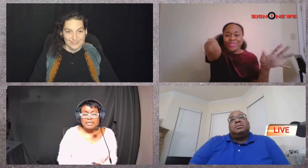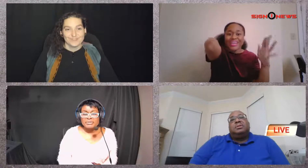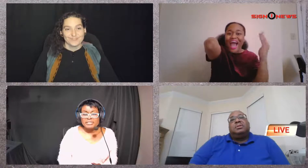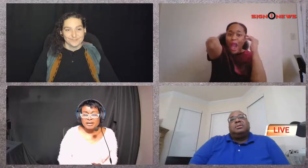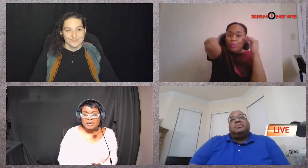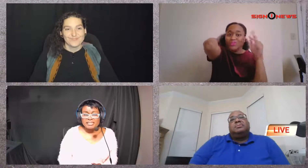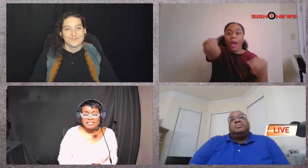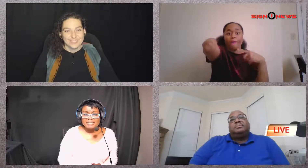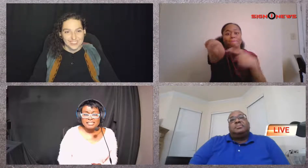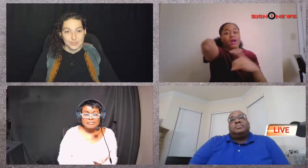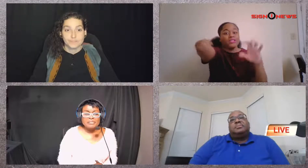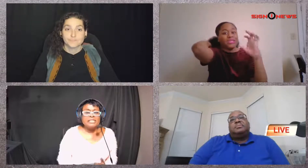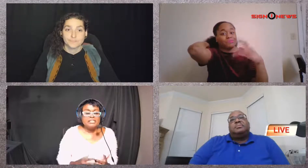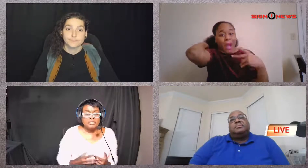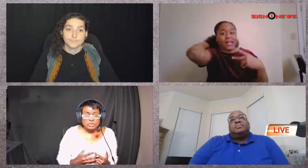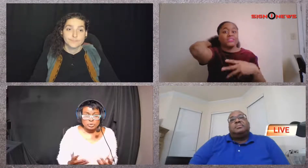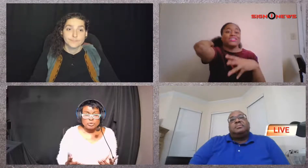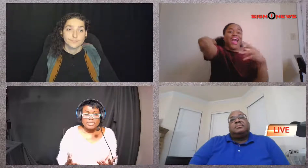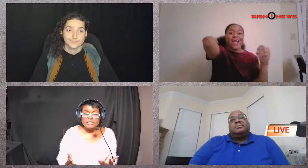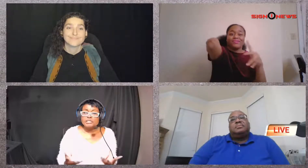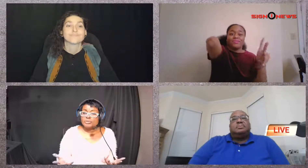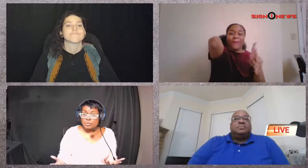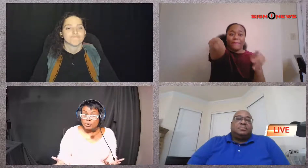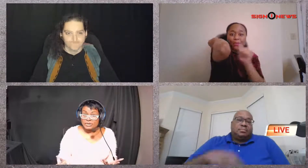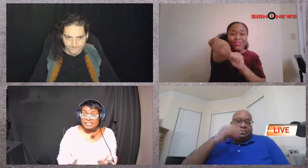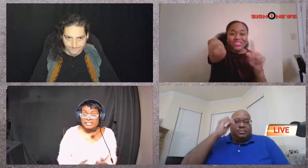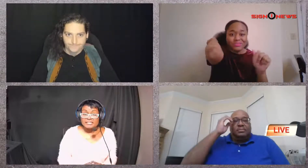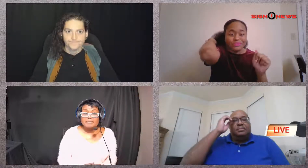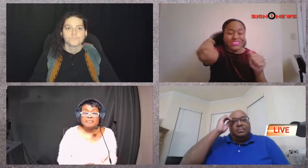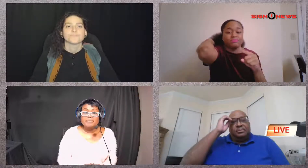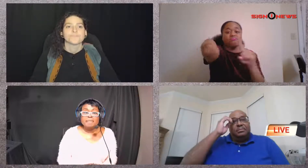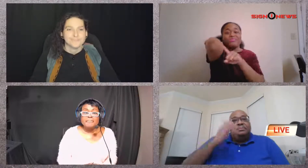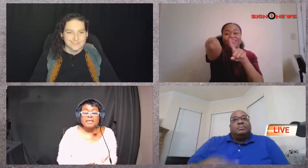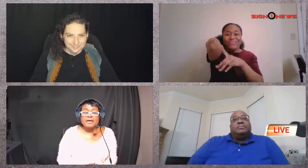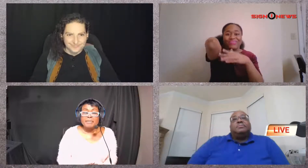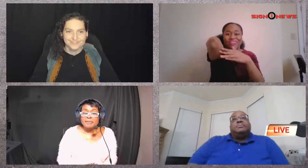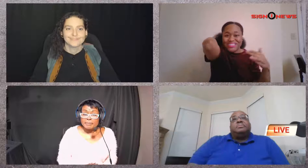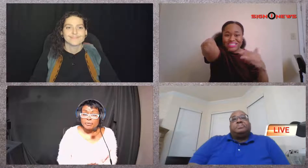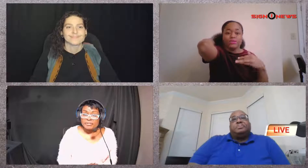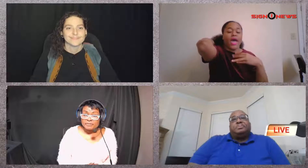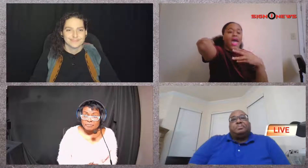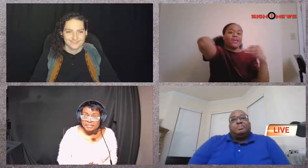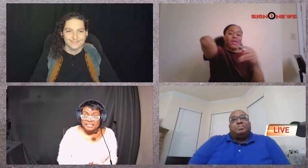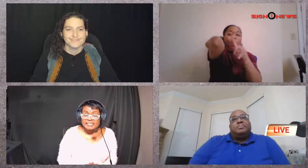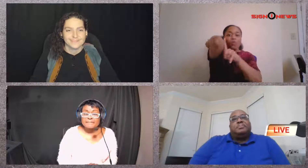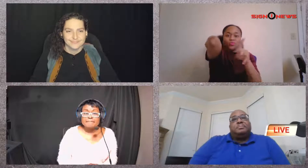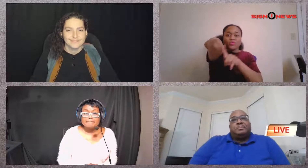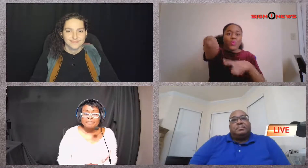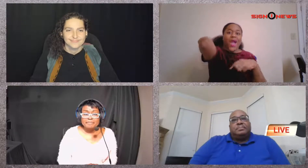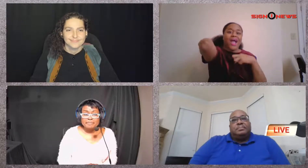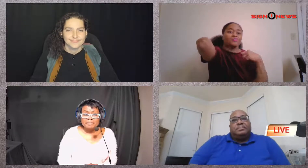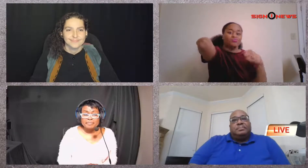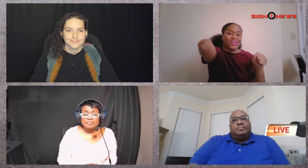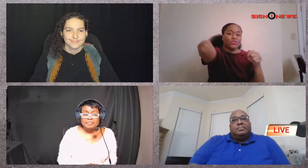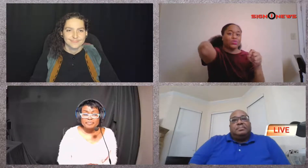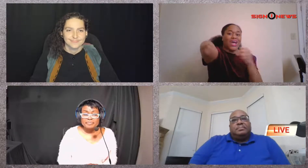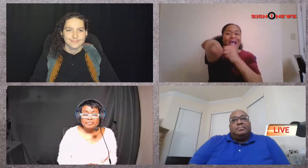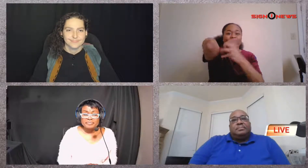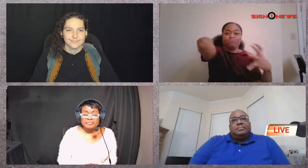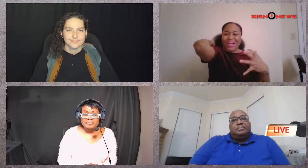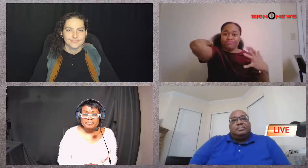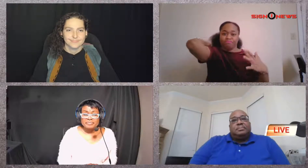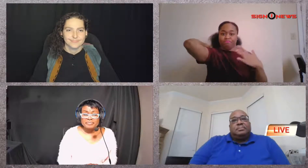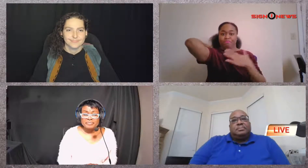At the same time I was in college, I did some social media to spread awareness about people with disabilities.